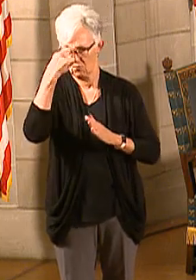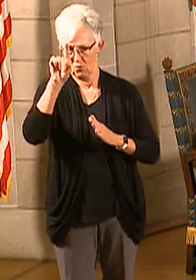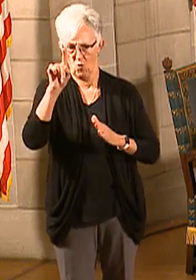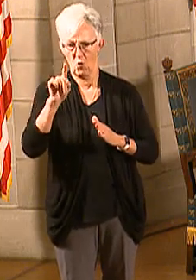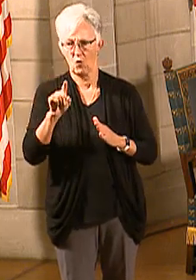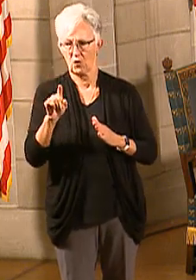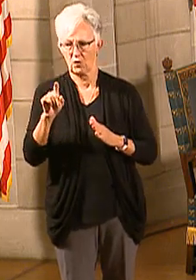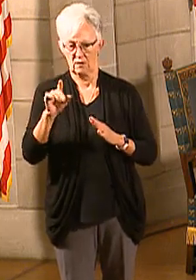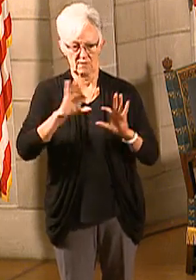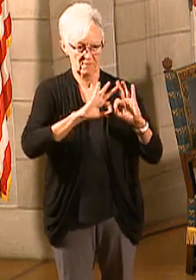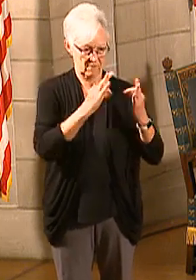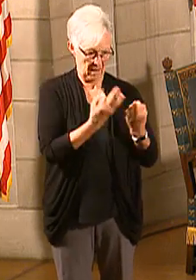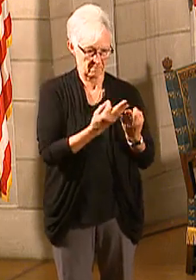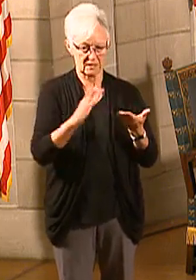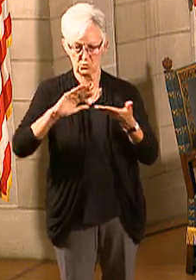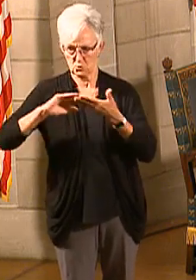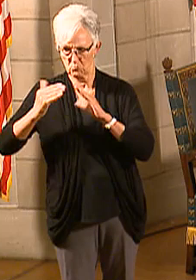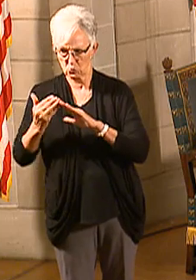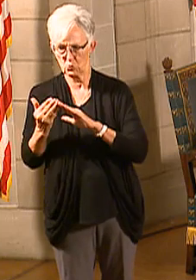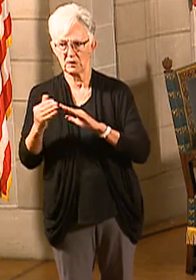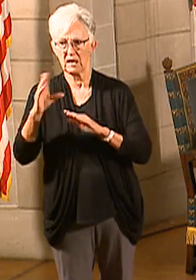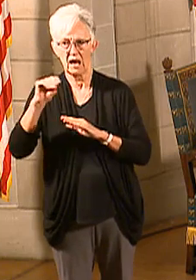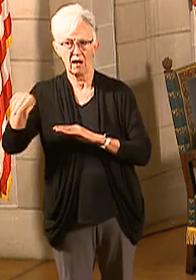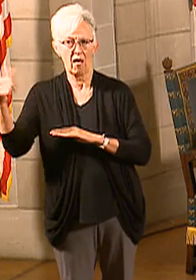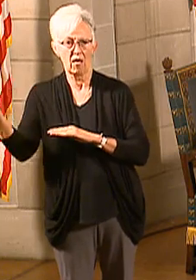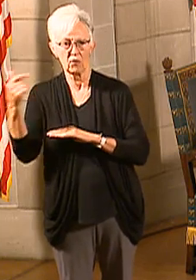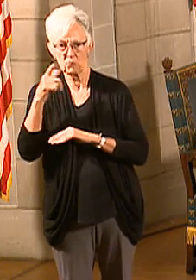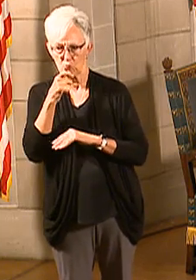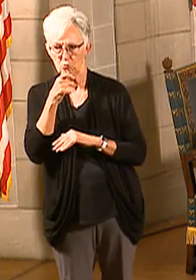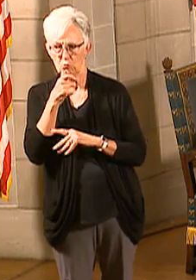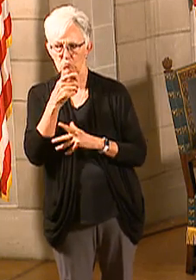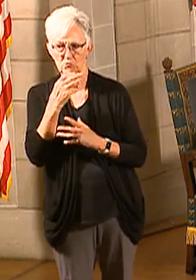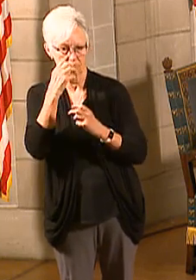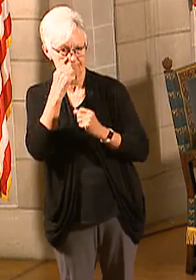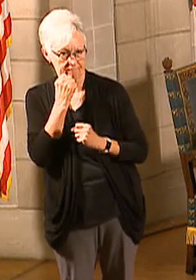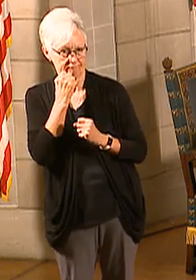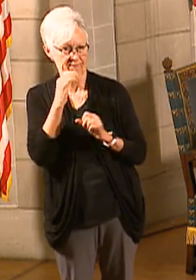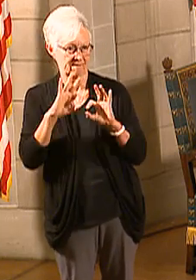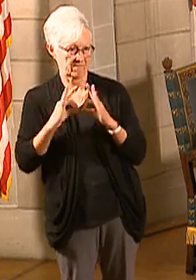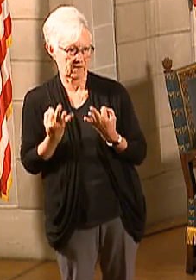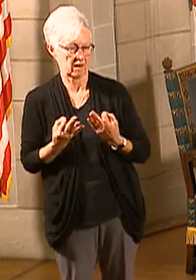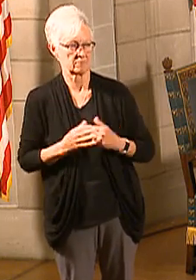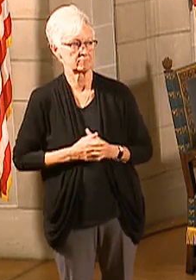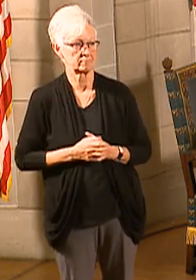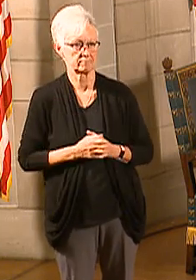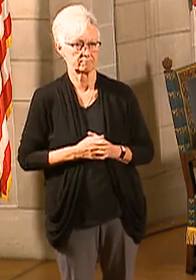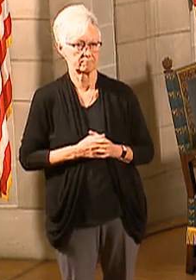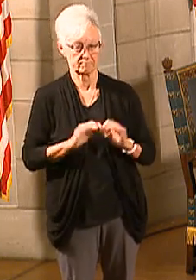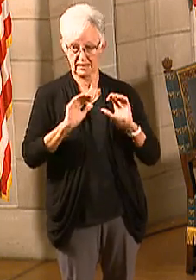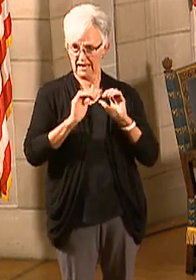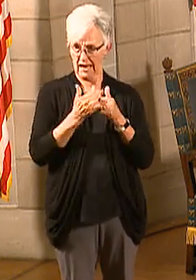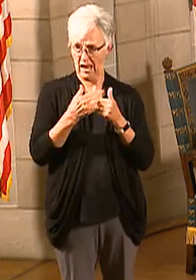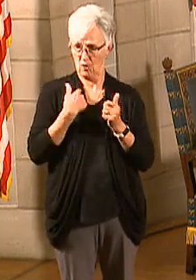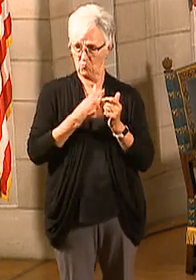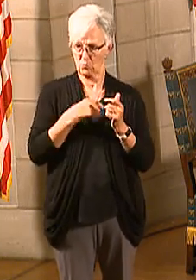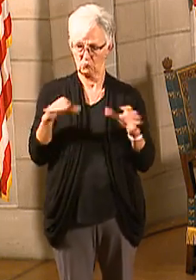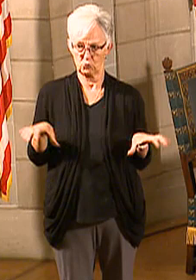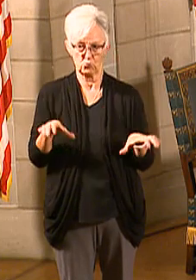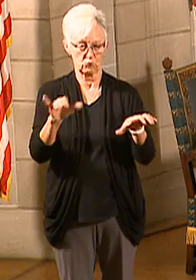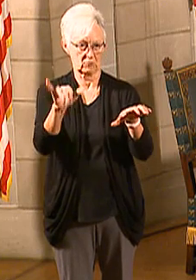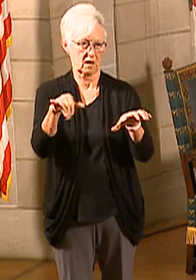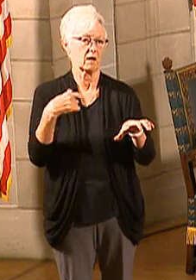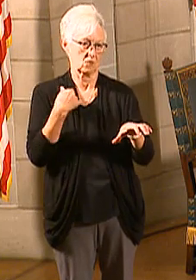stakeholders, families, and community. One of the many ways that this is demonstrated is through our efforts in prevention and